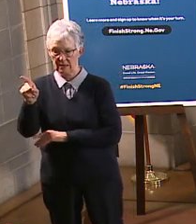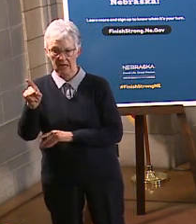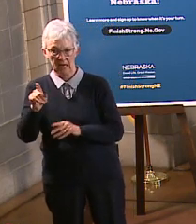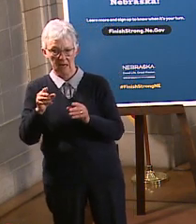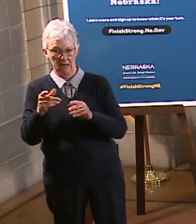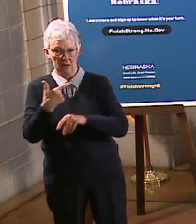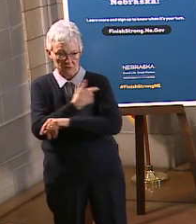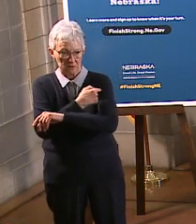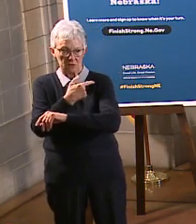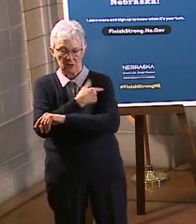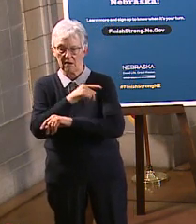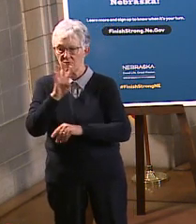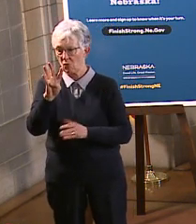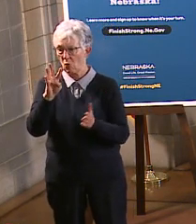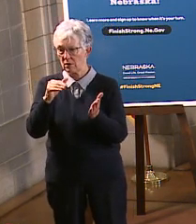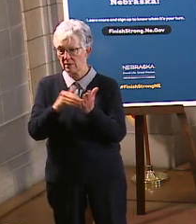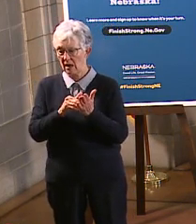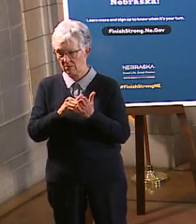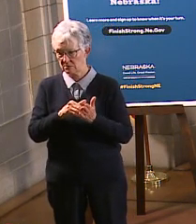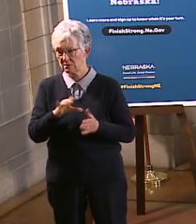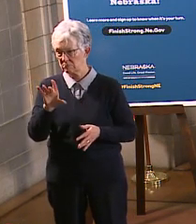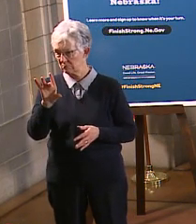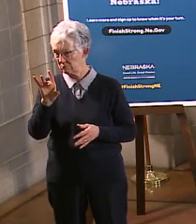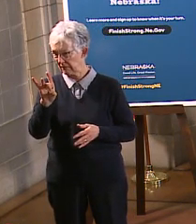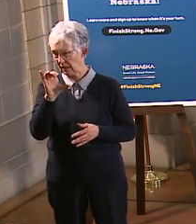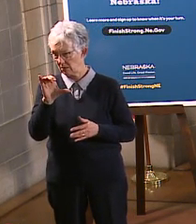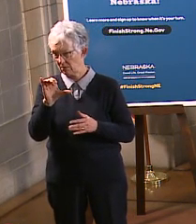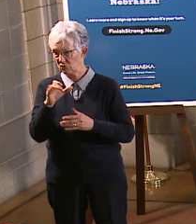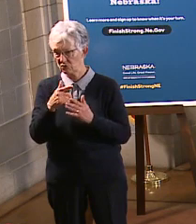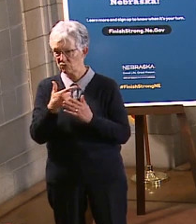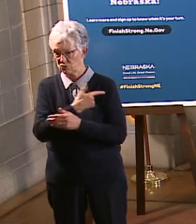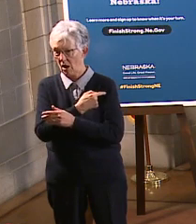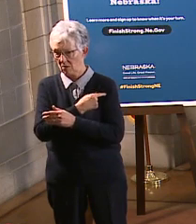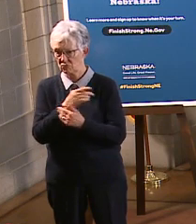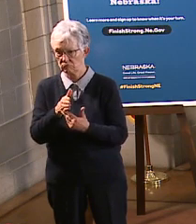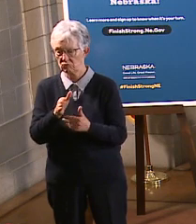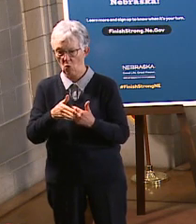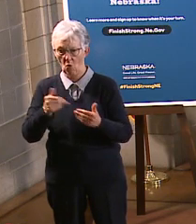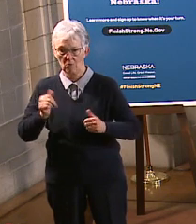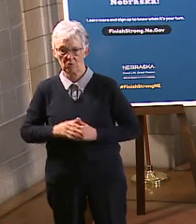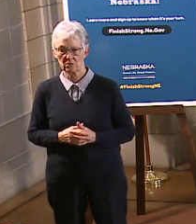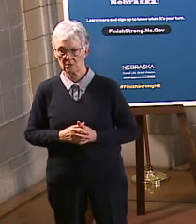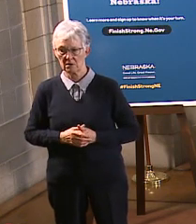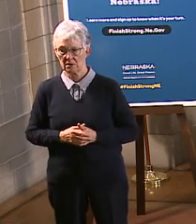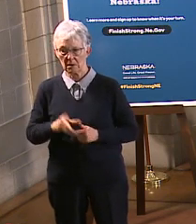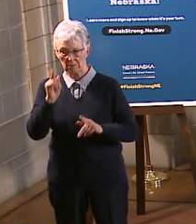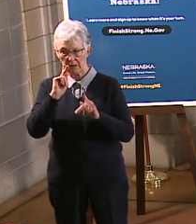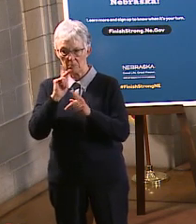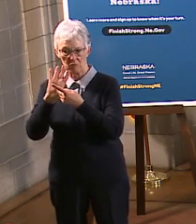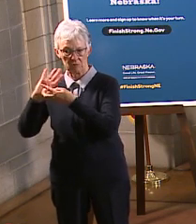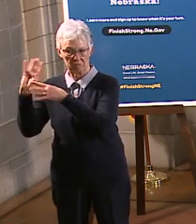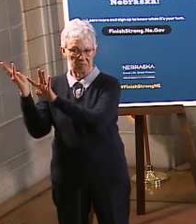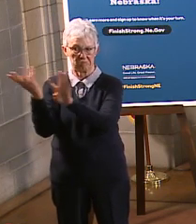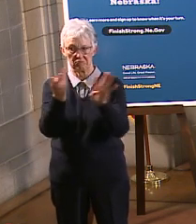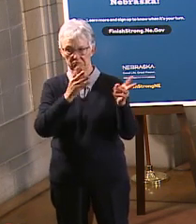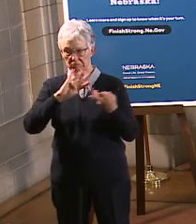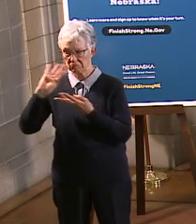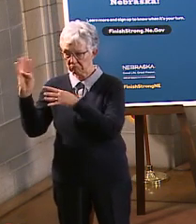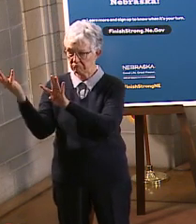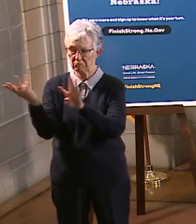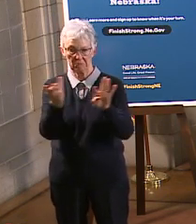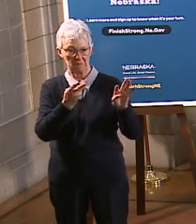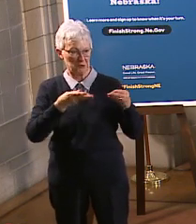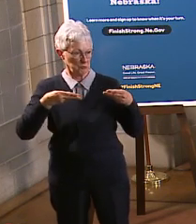4,800 vaccines. It was 4,798. And it ran very, very smoothly. I want to thank the students,